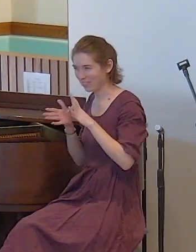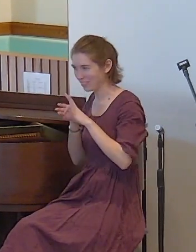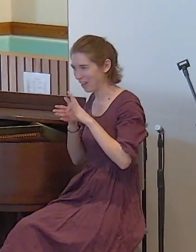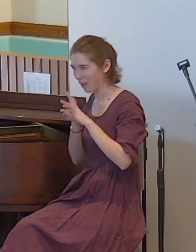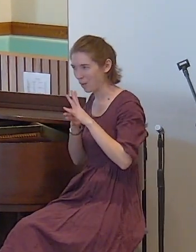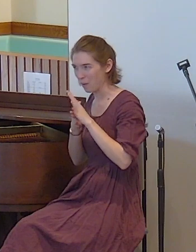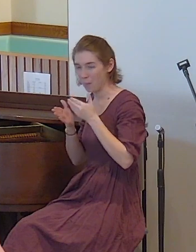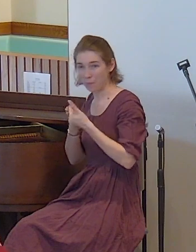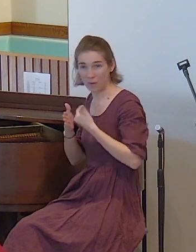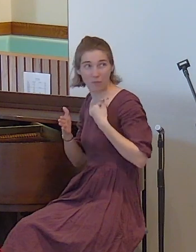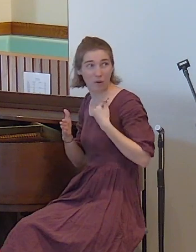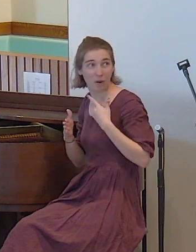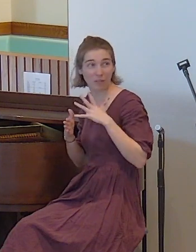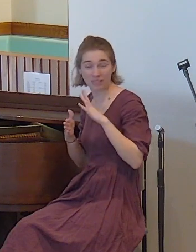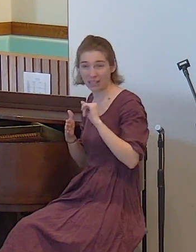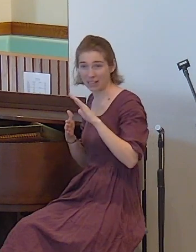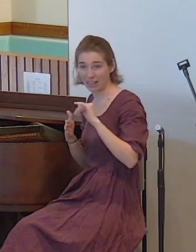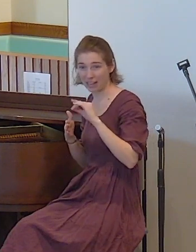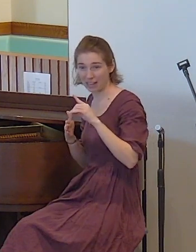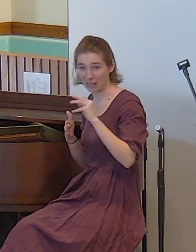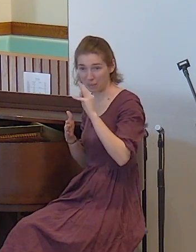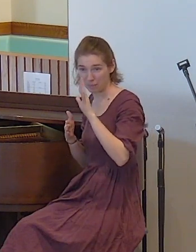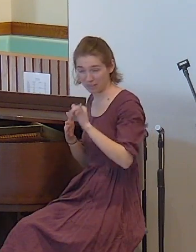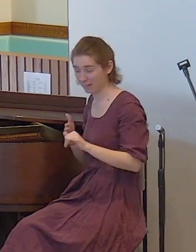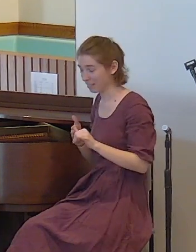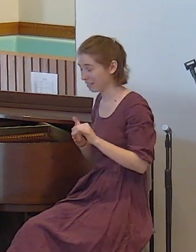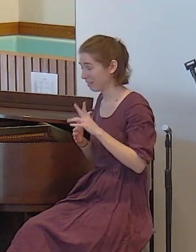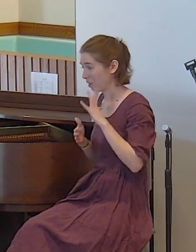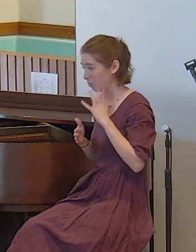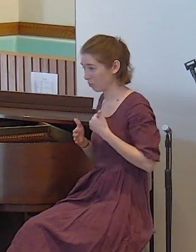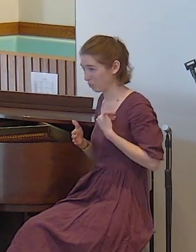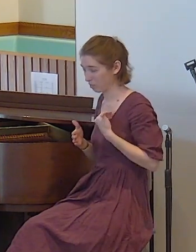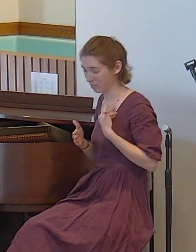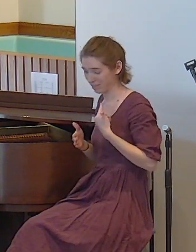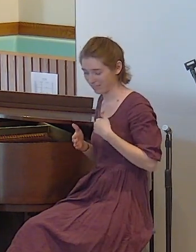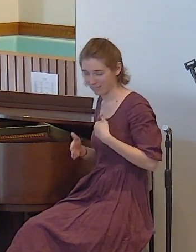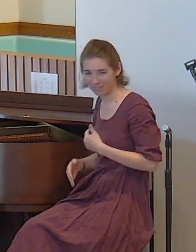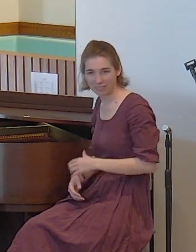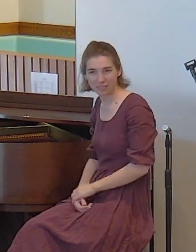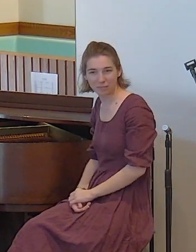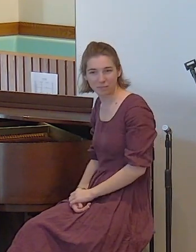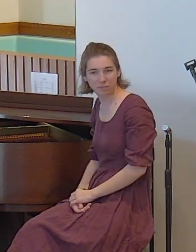It was before I was in academy. It was young.